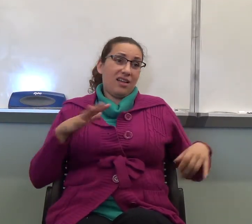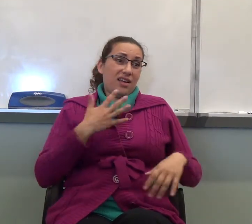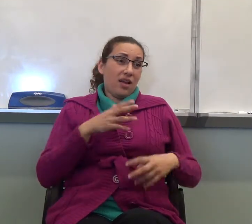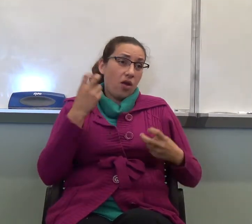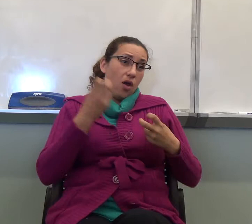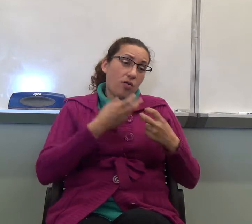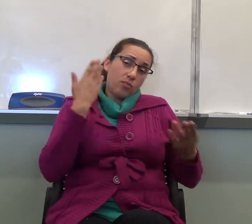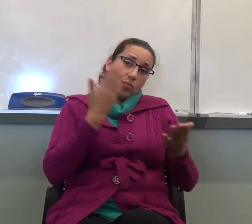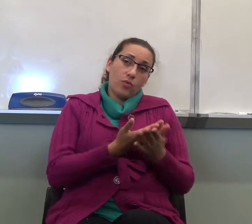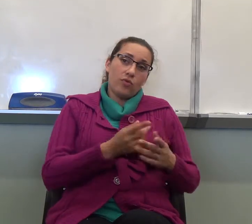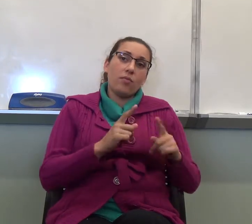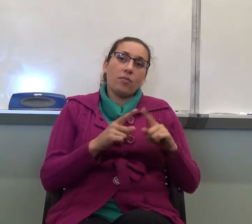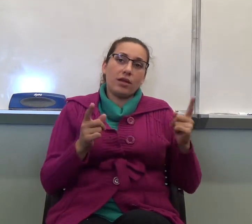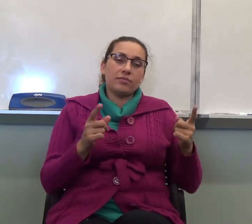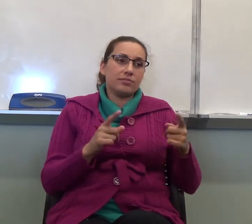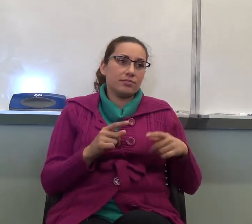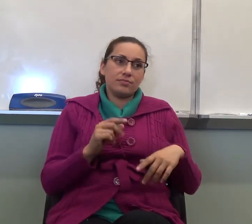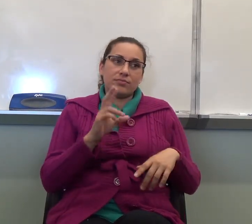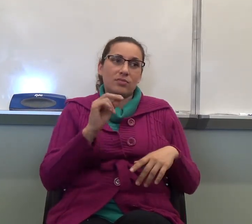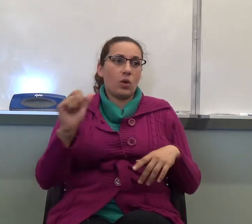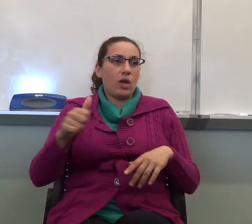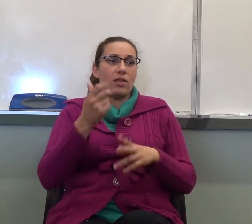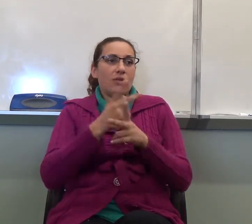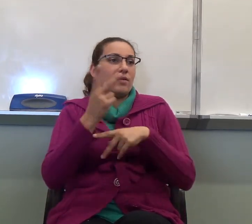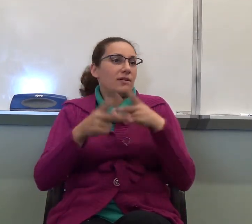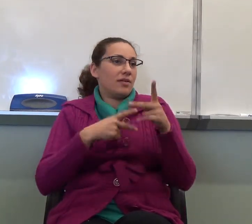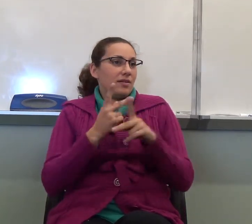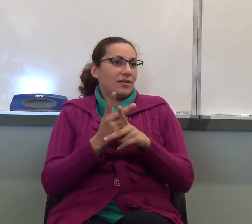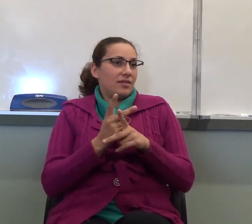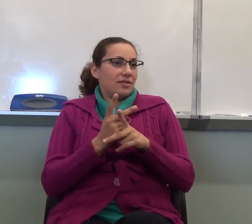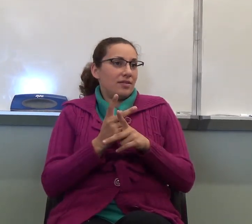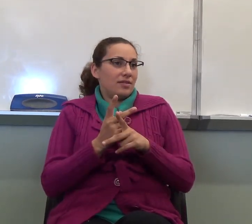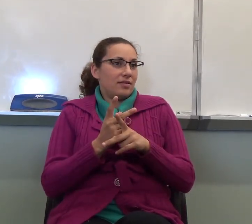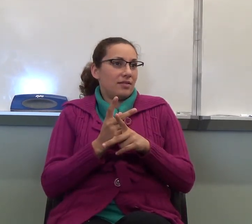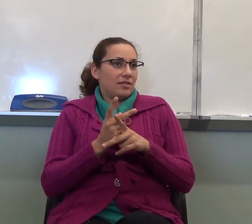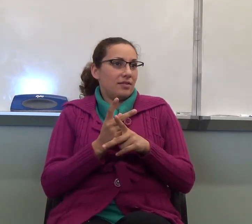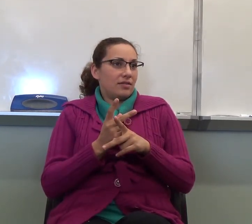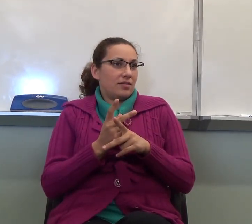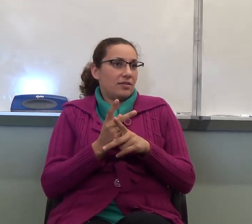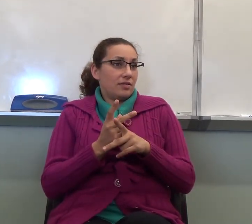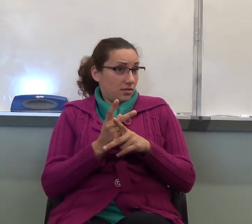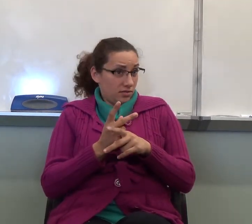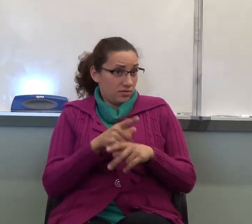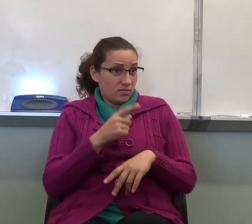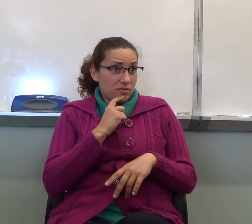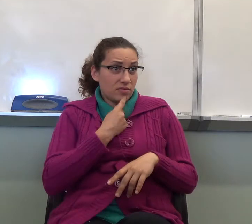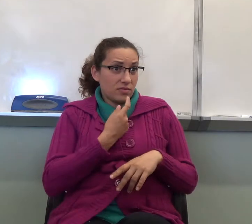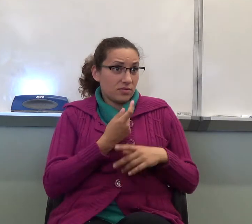it's true. There are no other kinds of numbers. Every dot is covered by one or the other, rational or